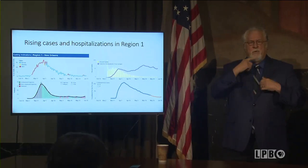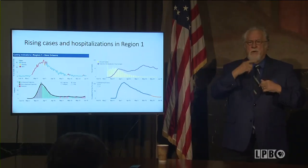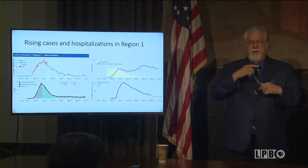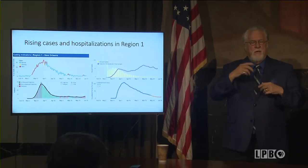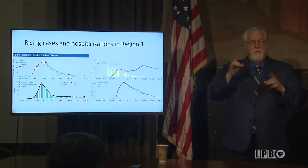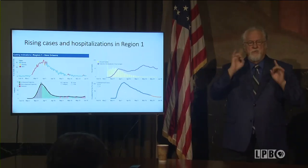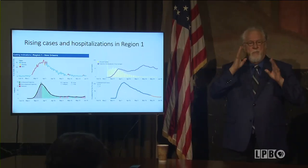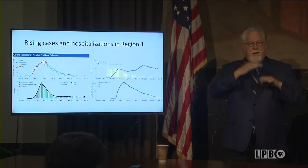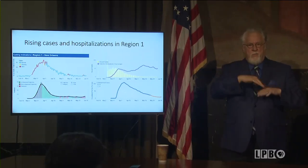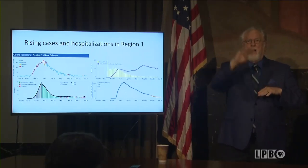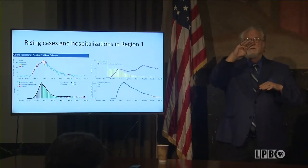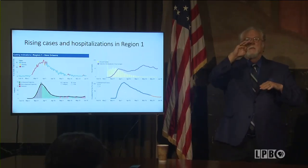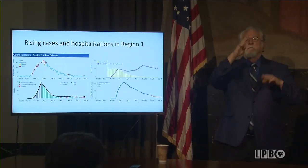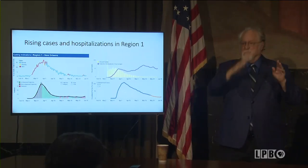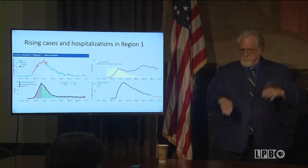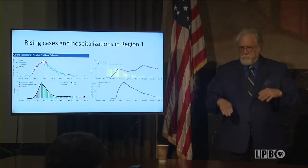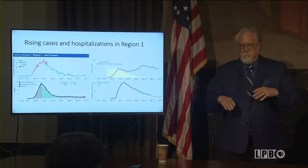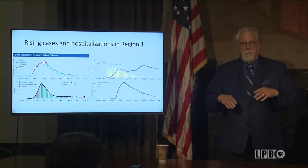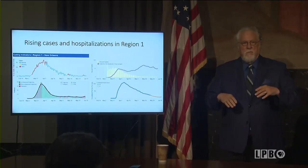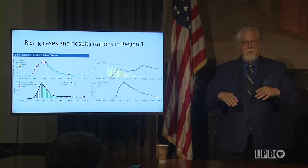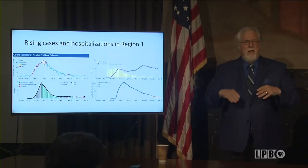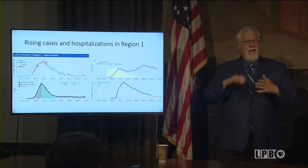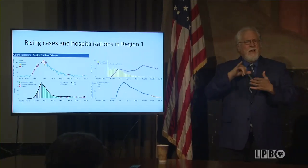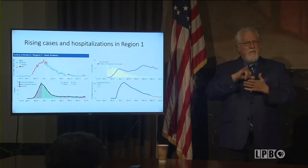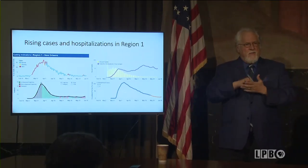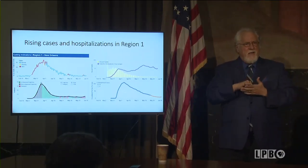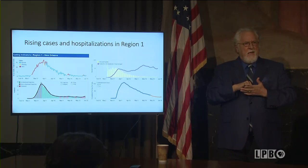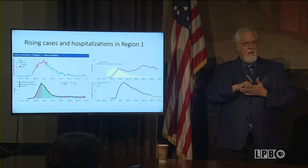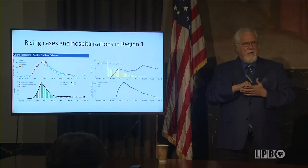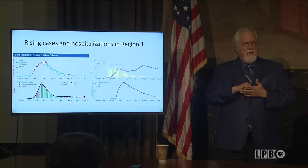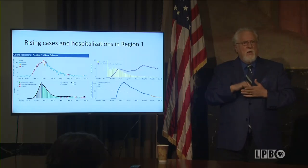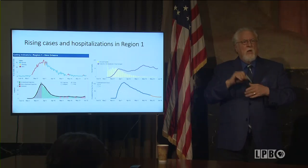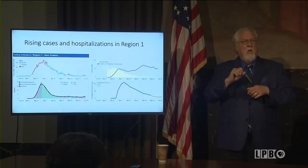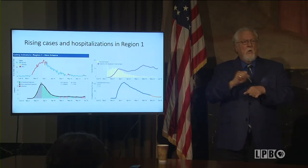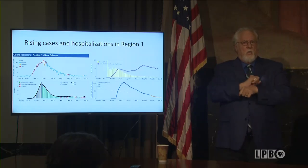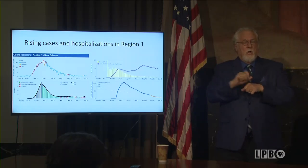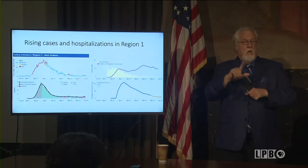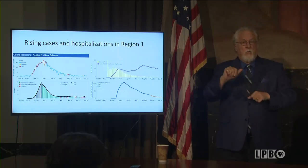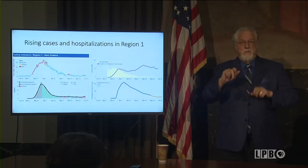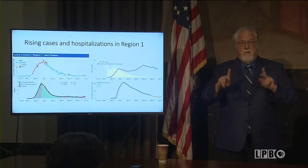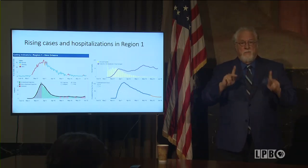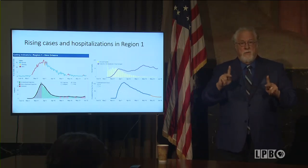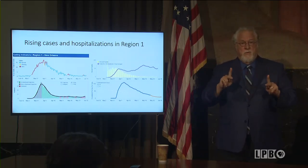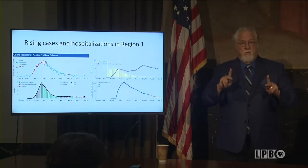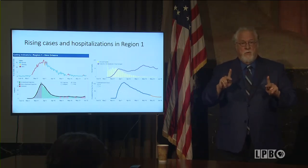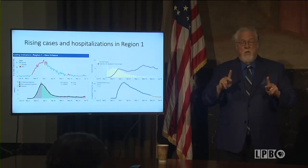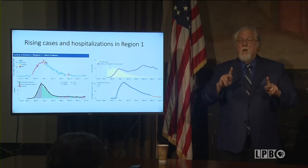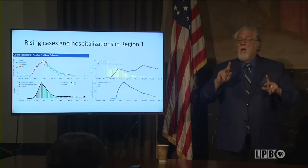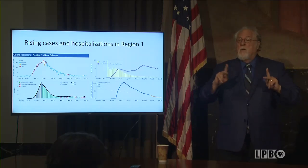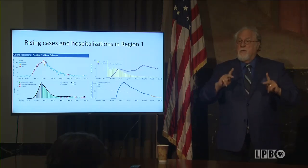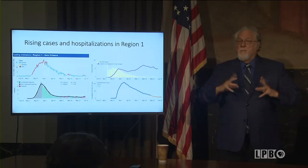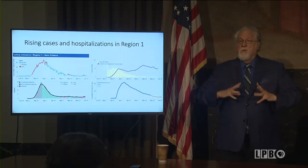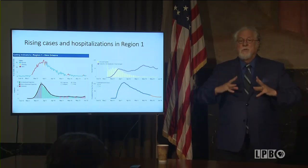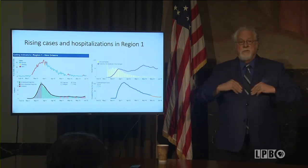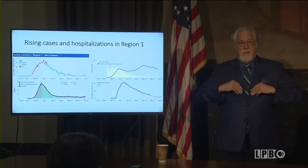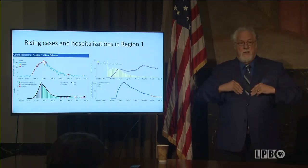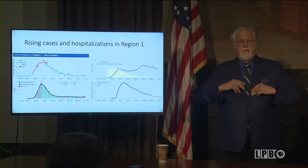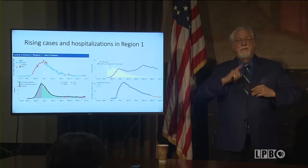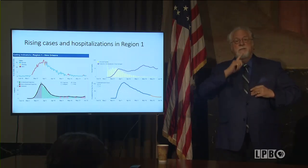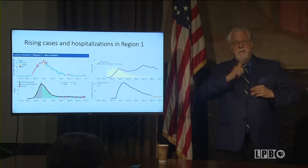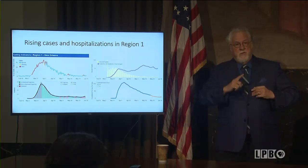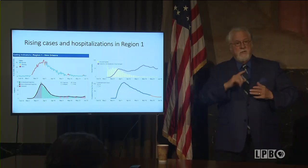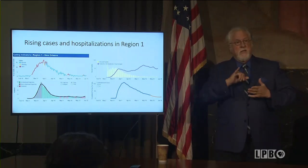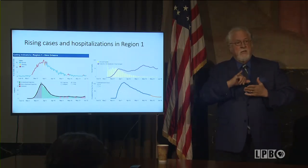dramatic rise and this really dramatic fall. And that is the work of the Louisiana people. That is people taking to heart